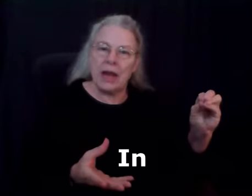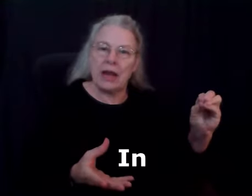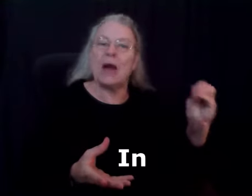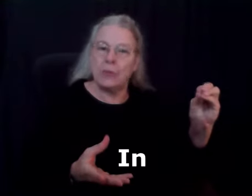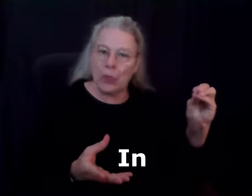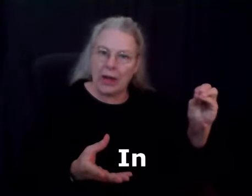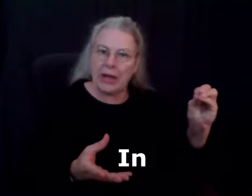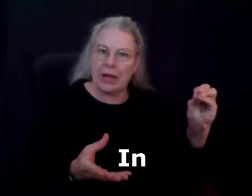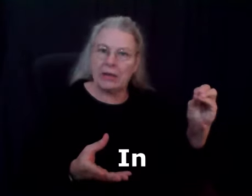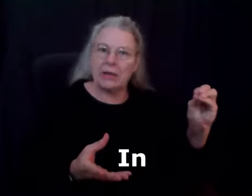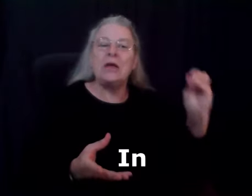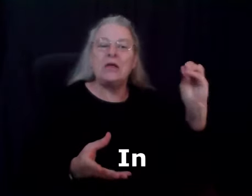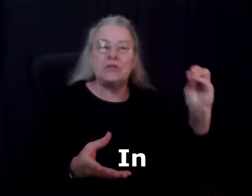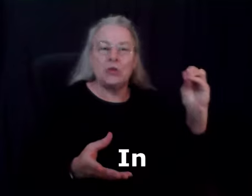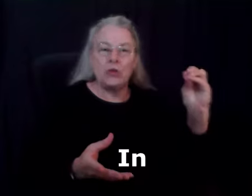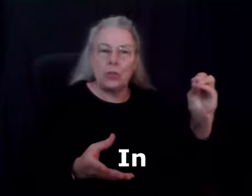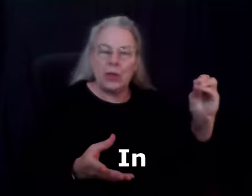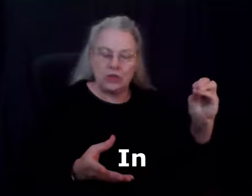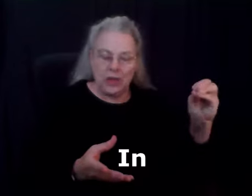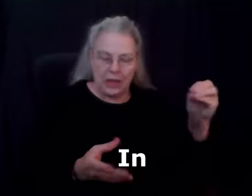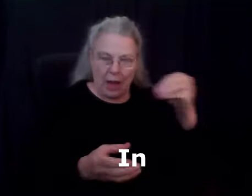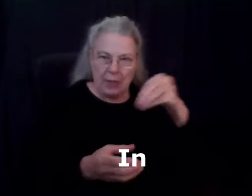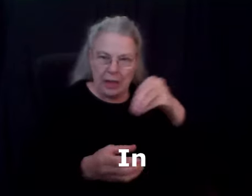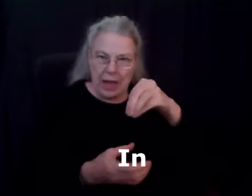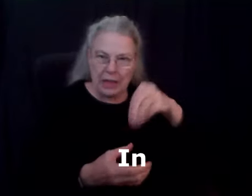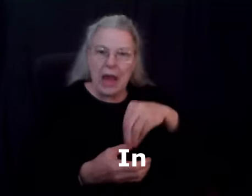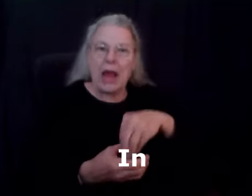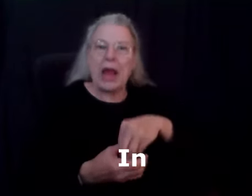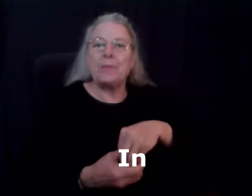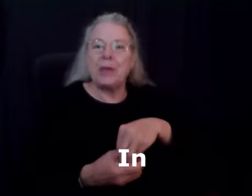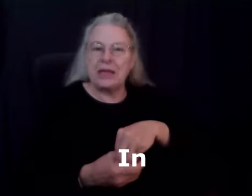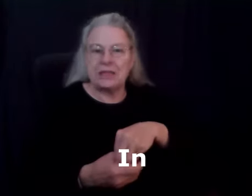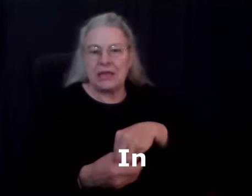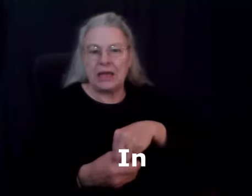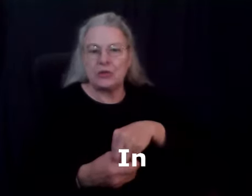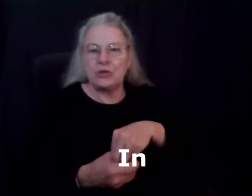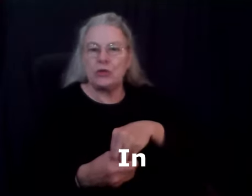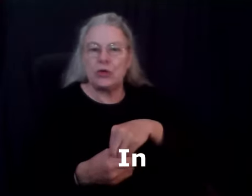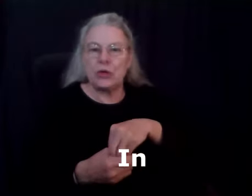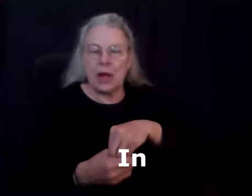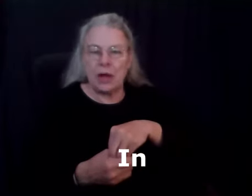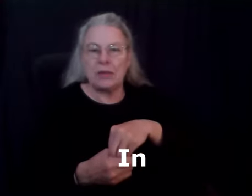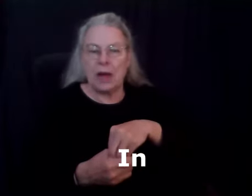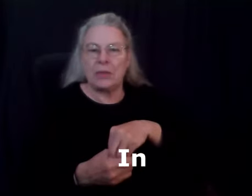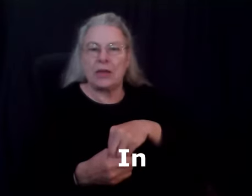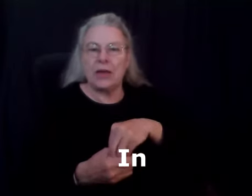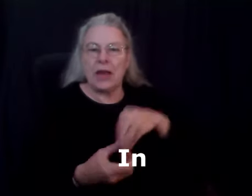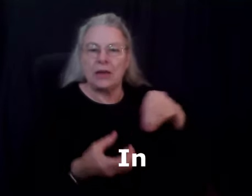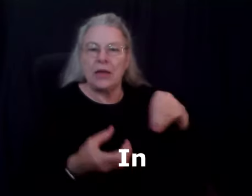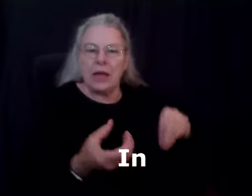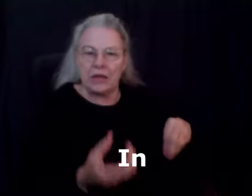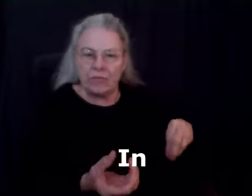I'm right-handed, so you pinch that dominant hand and place it into your non-dominant hand. It forms like